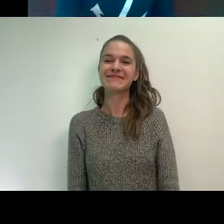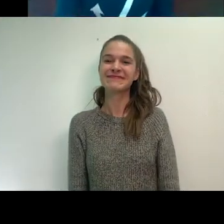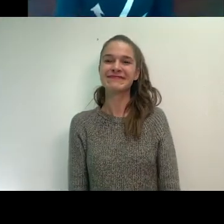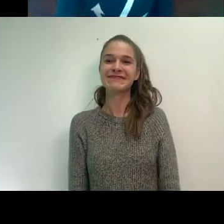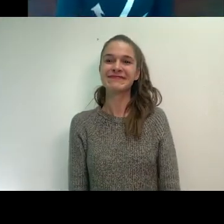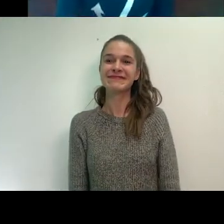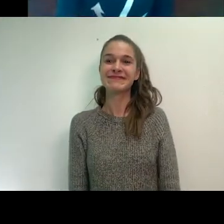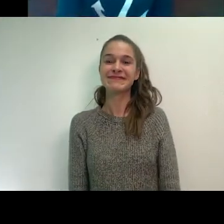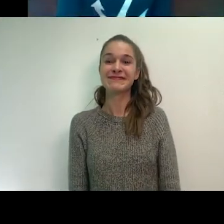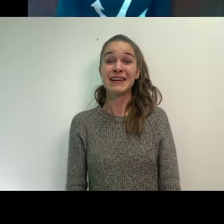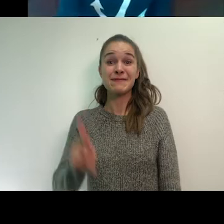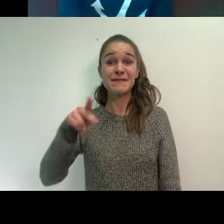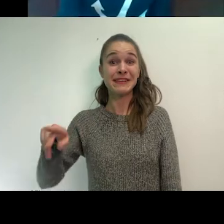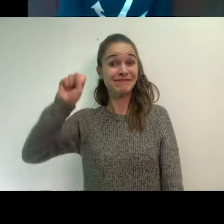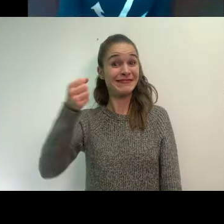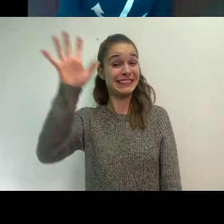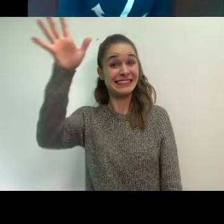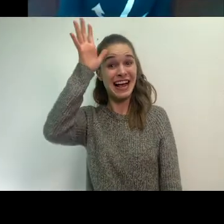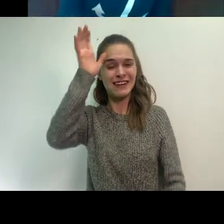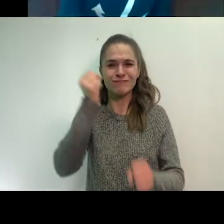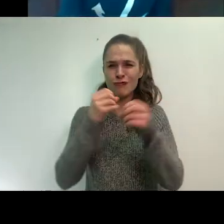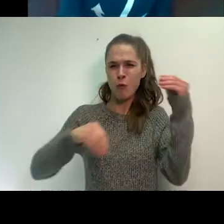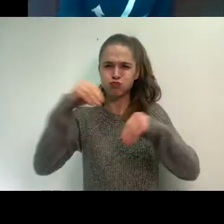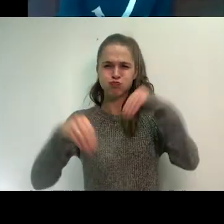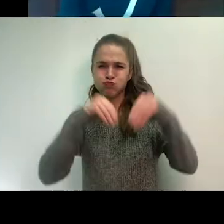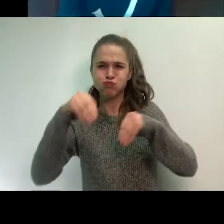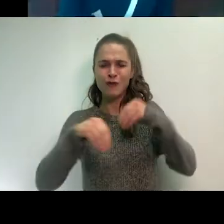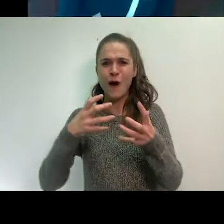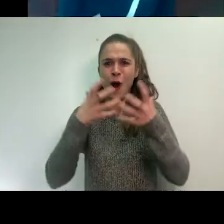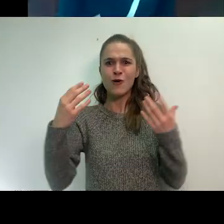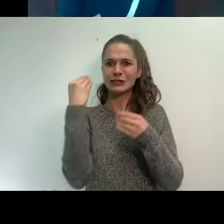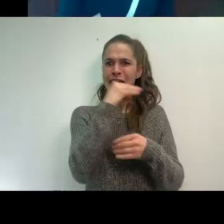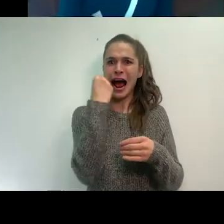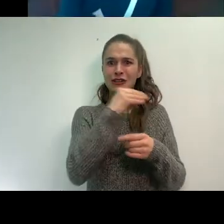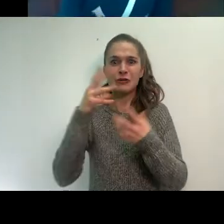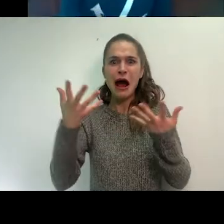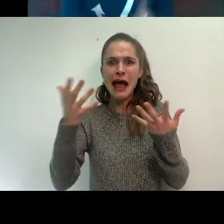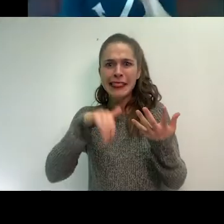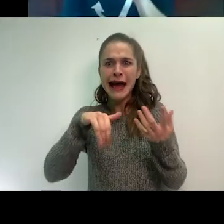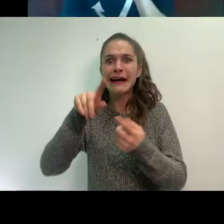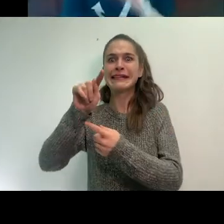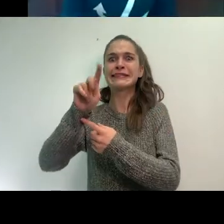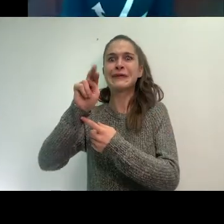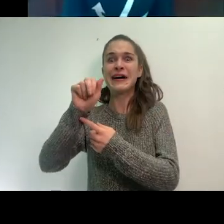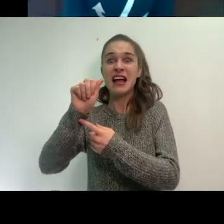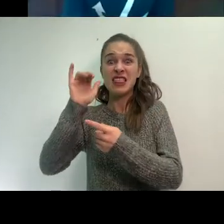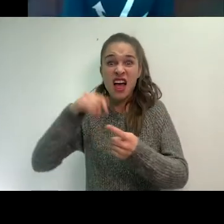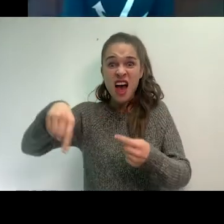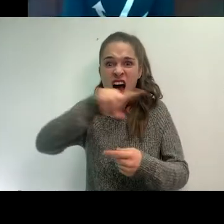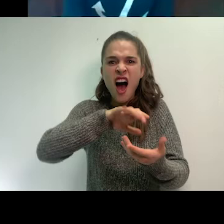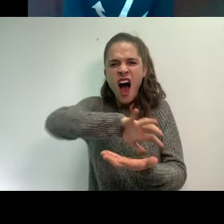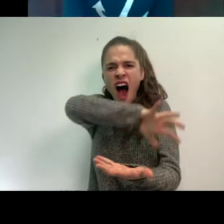Penelope's dad packed her lunch of 300 tuna sandwiches and 1 apple